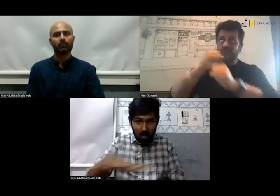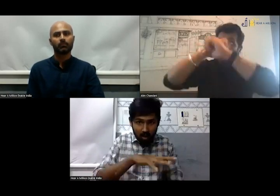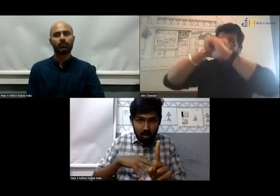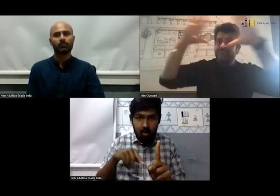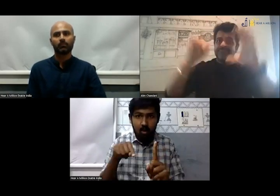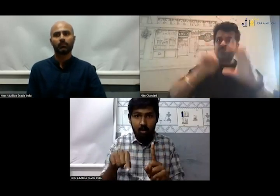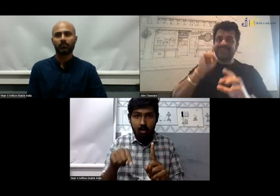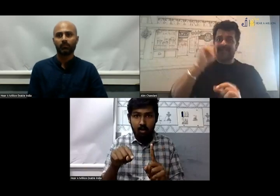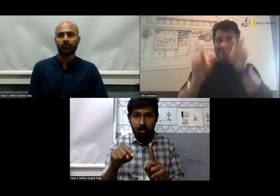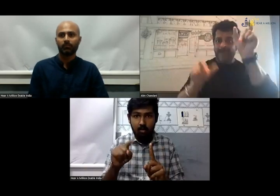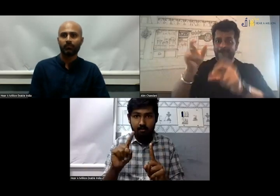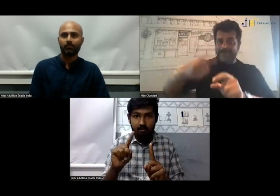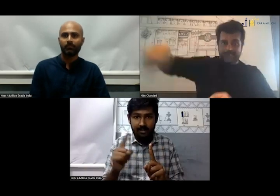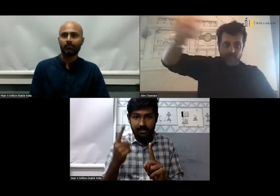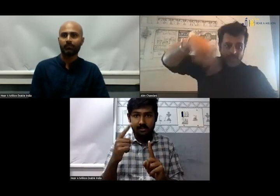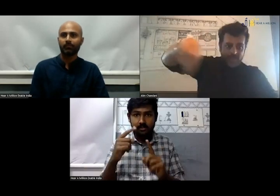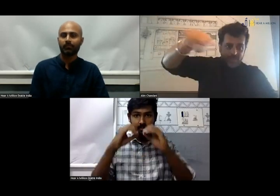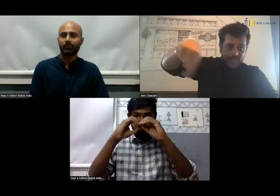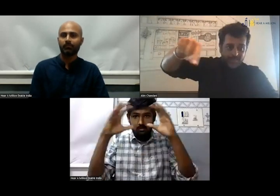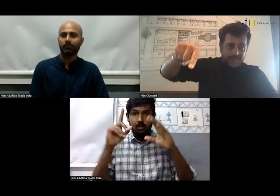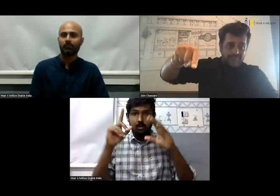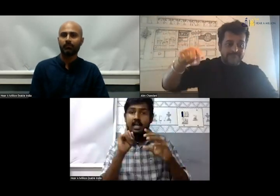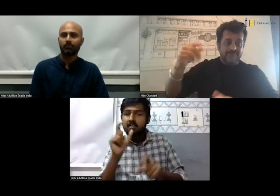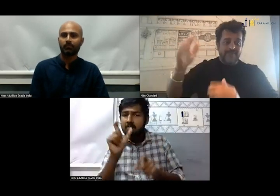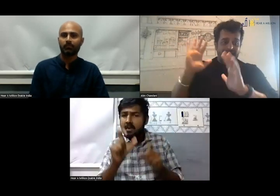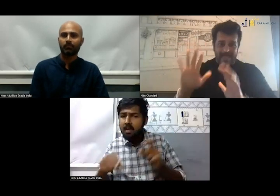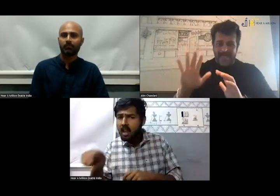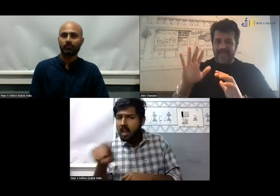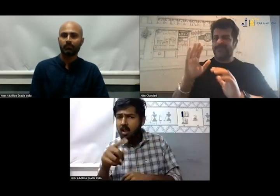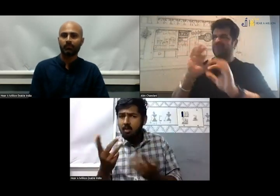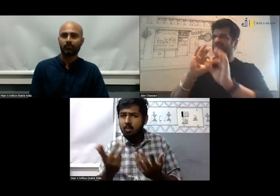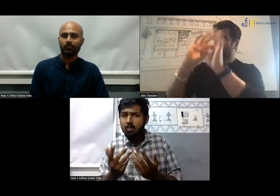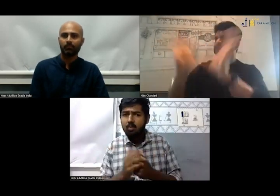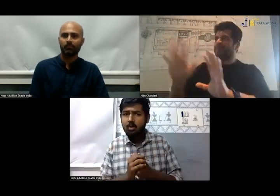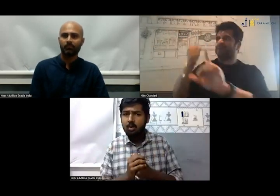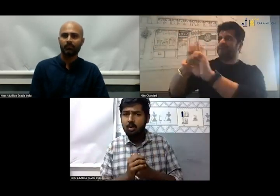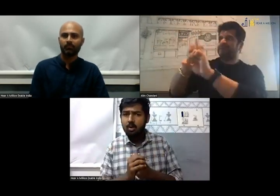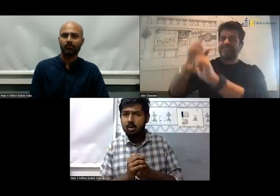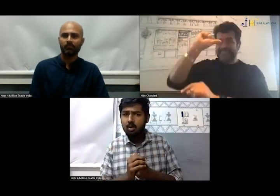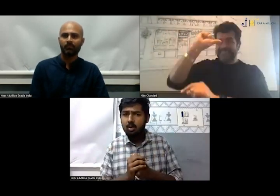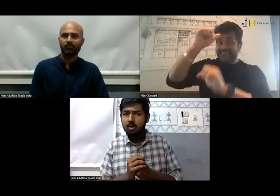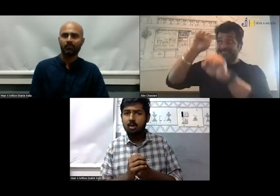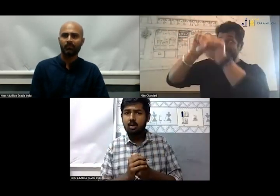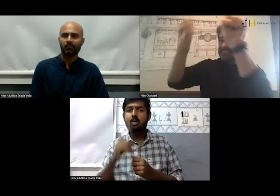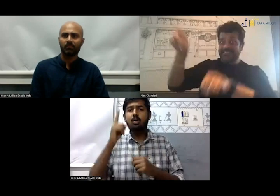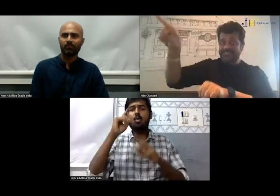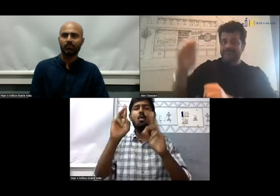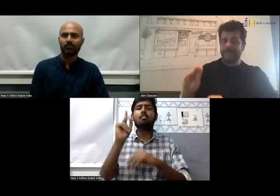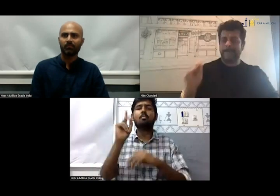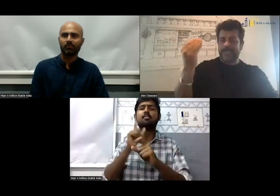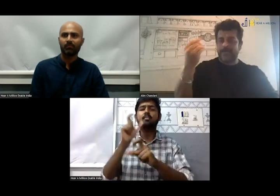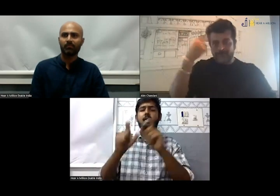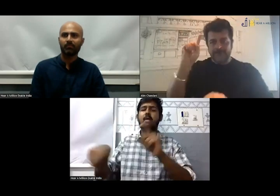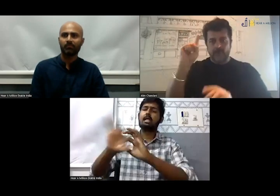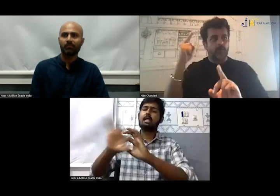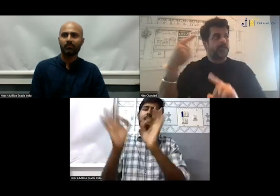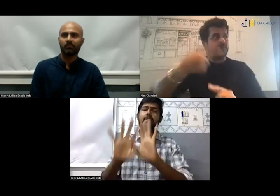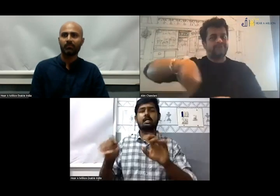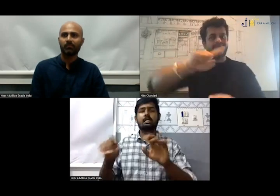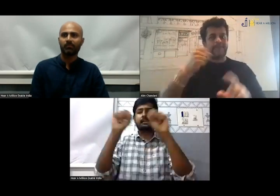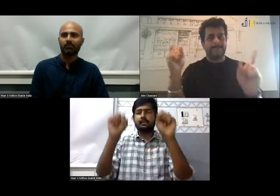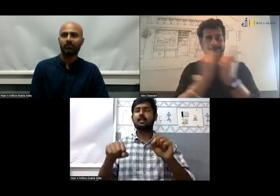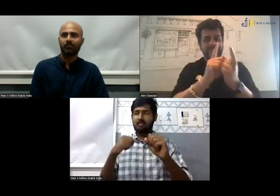had envisioned for deaf people in India. That yeah, we